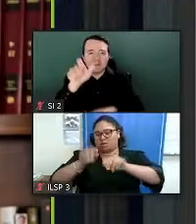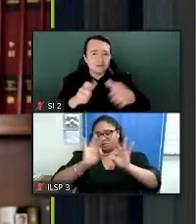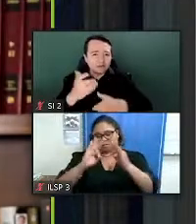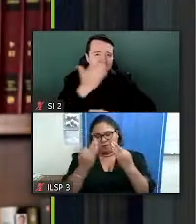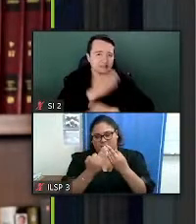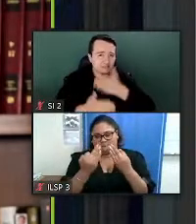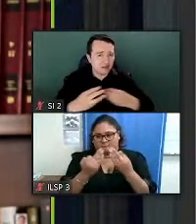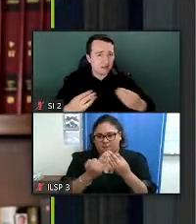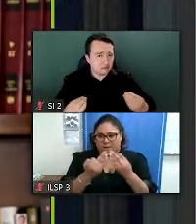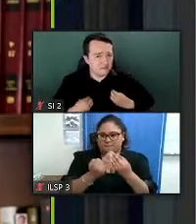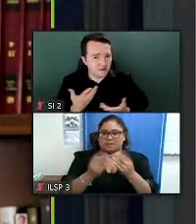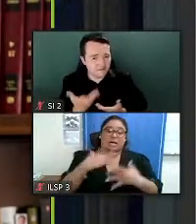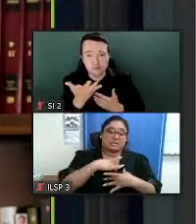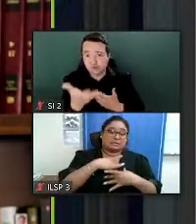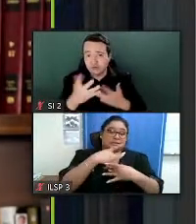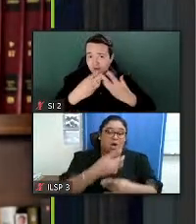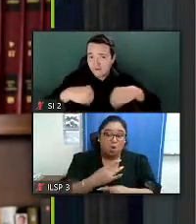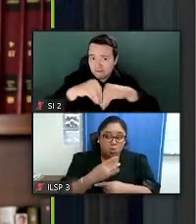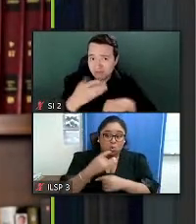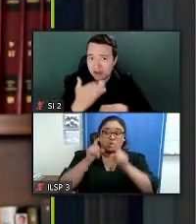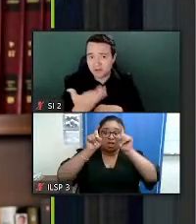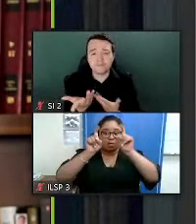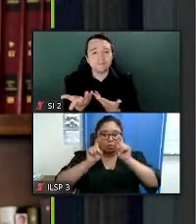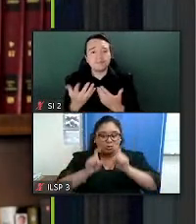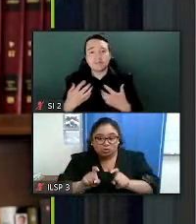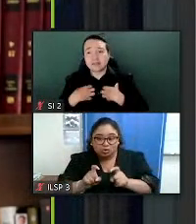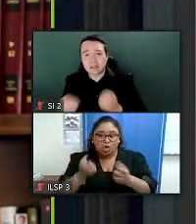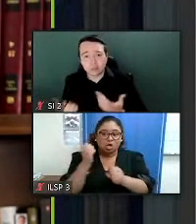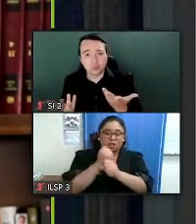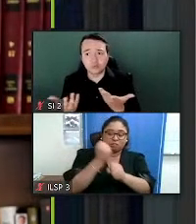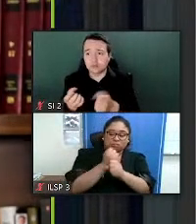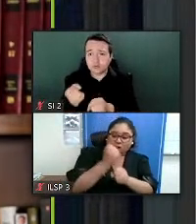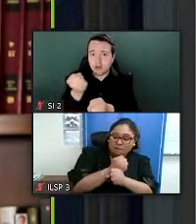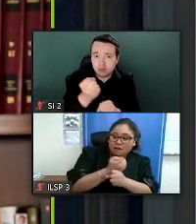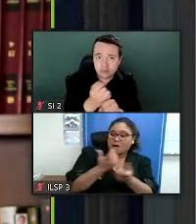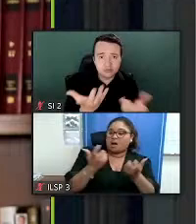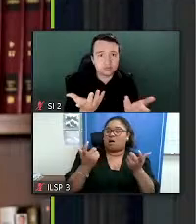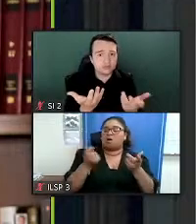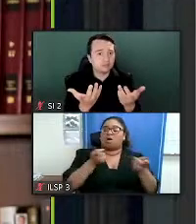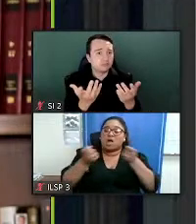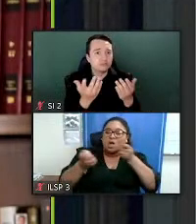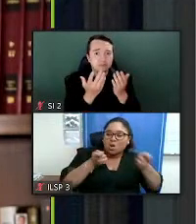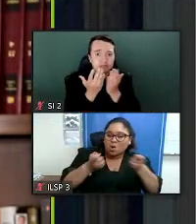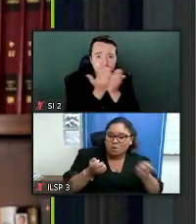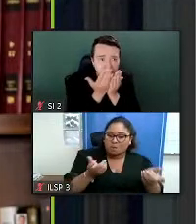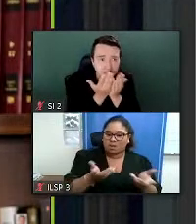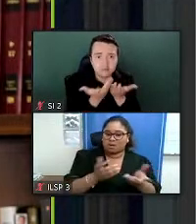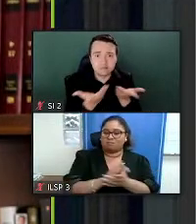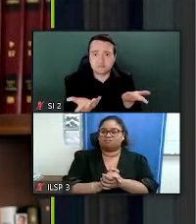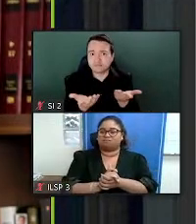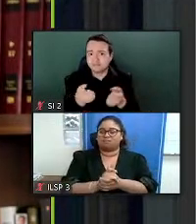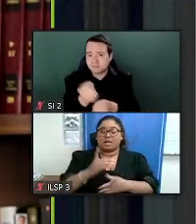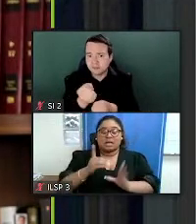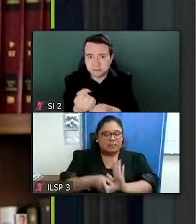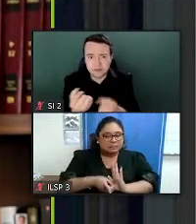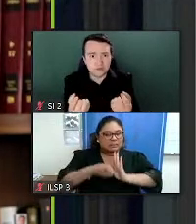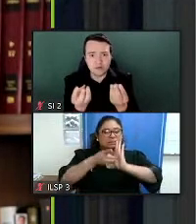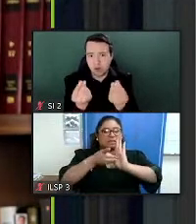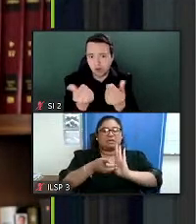life of persons with disabilities and their families in health education work and economy